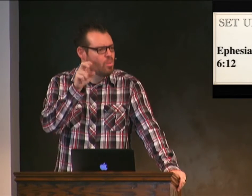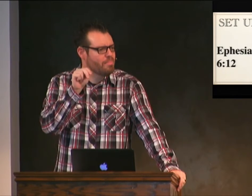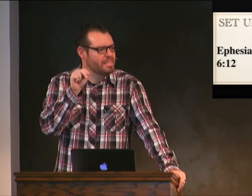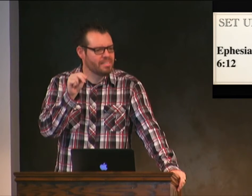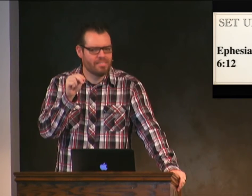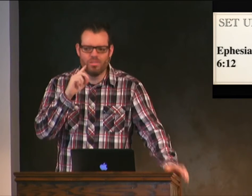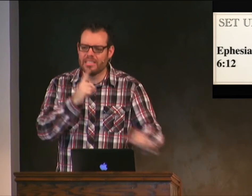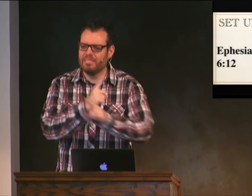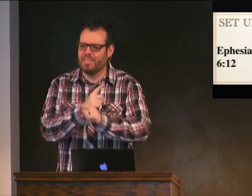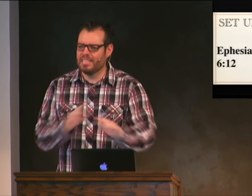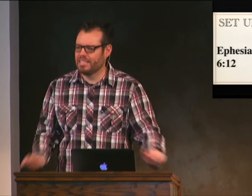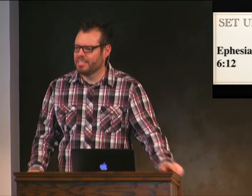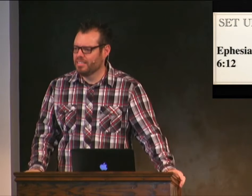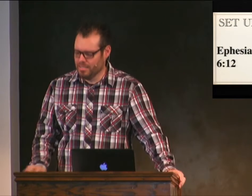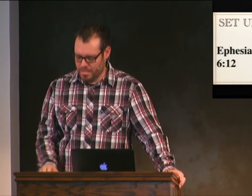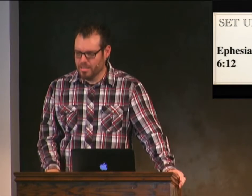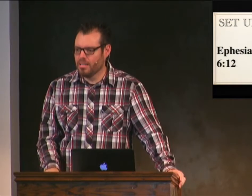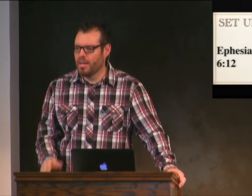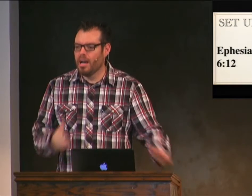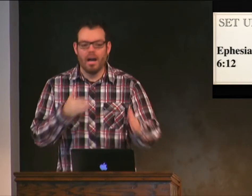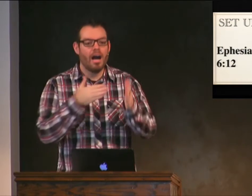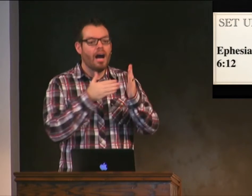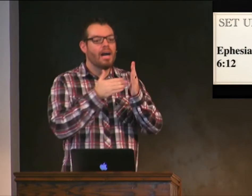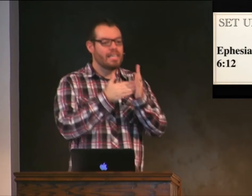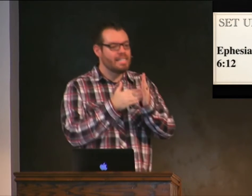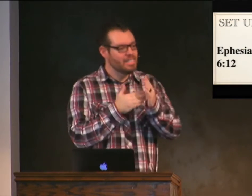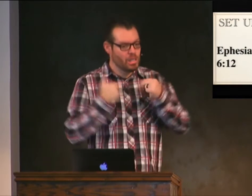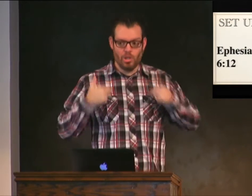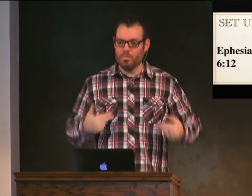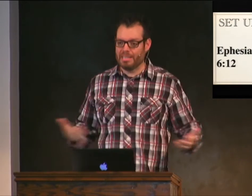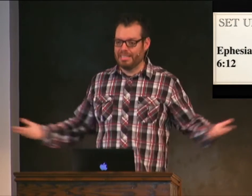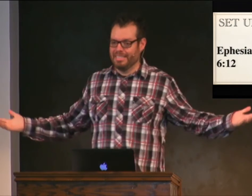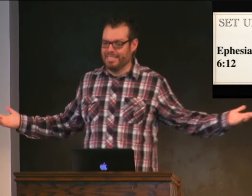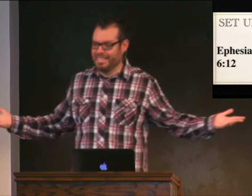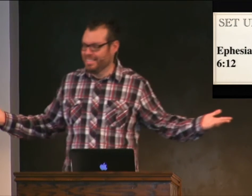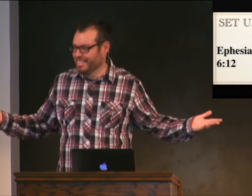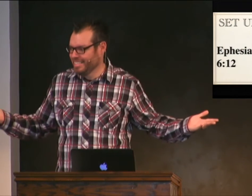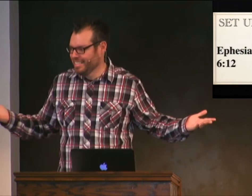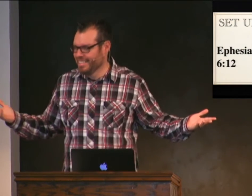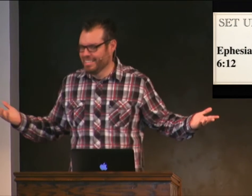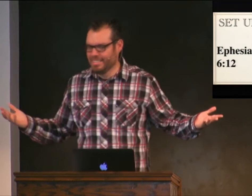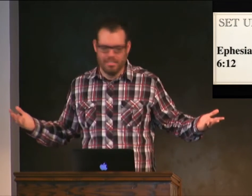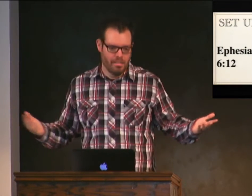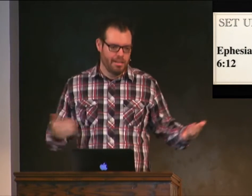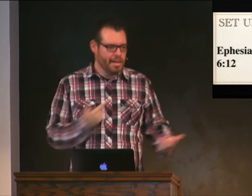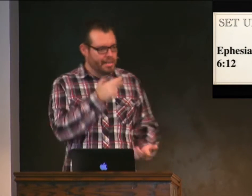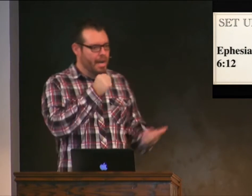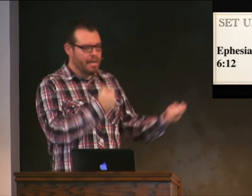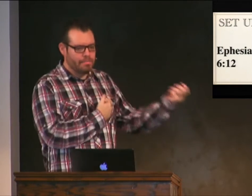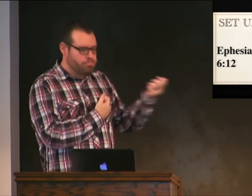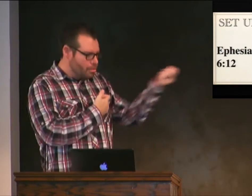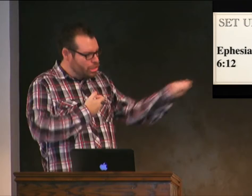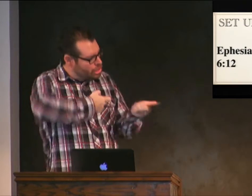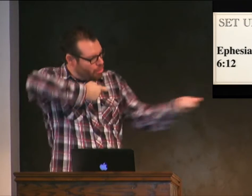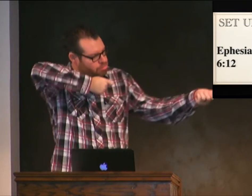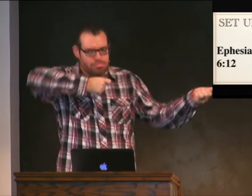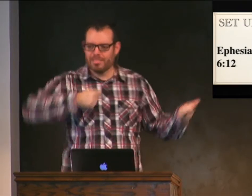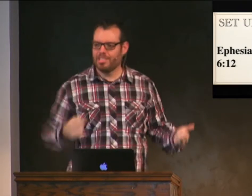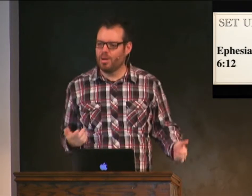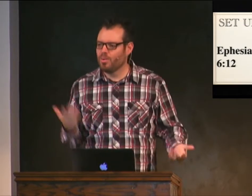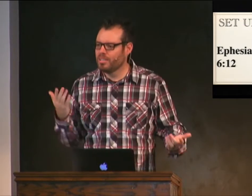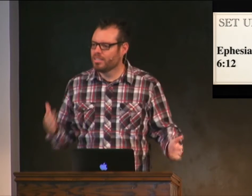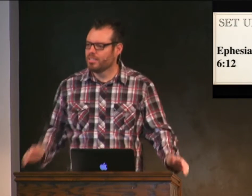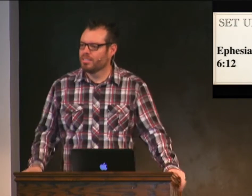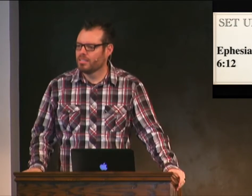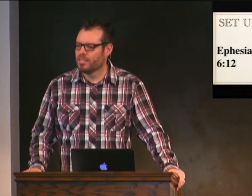It's a good weapon for defense. Against humans, a gun,